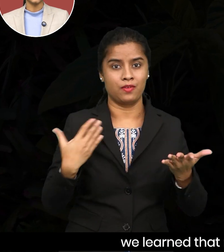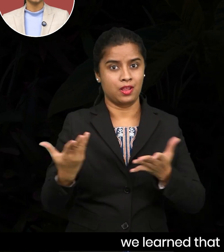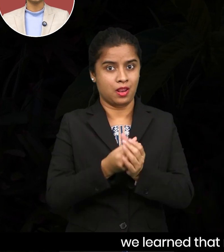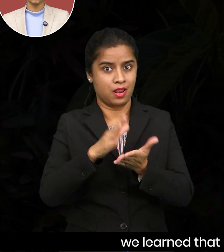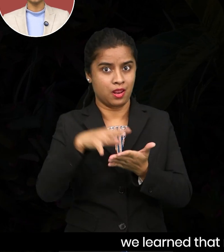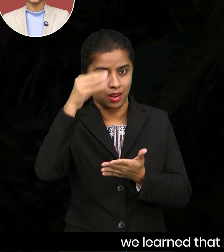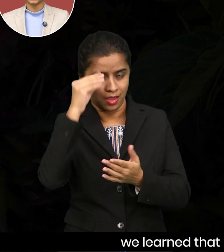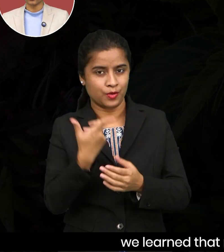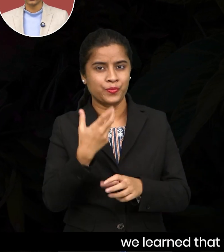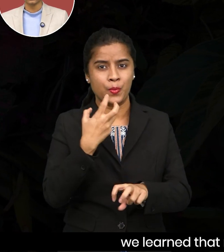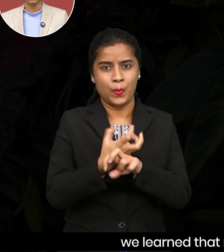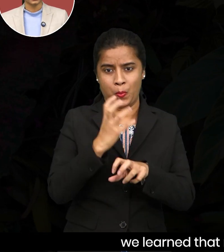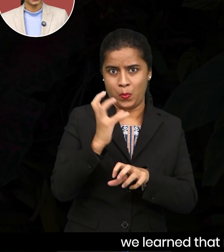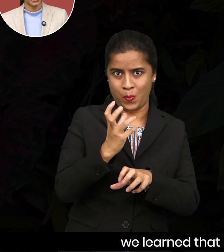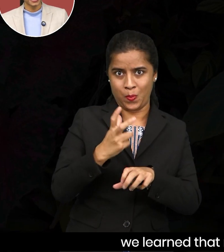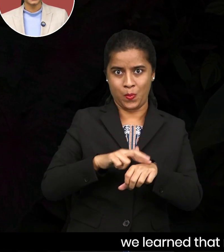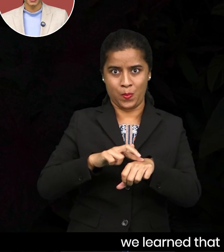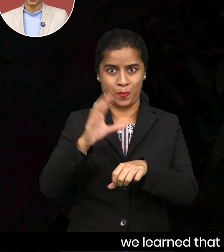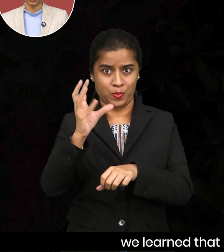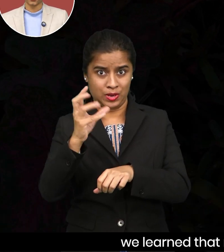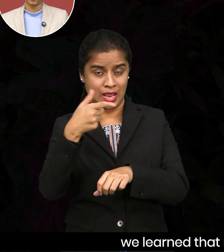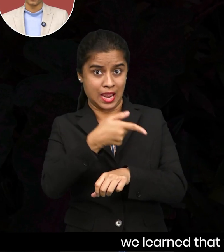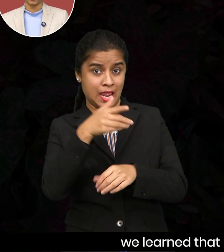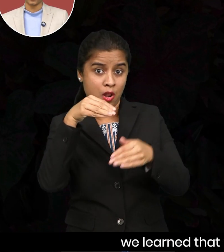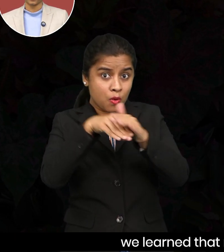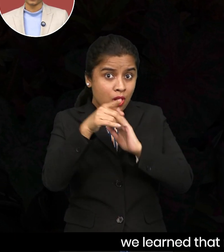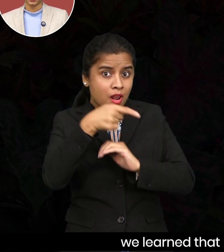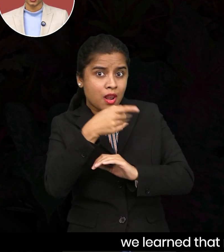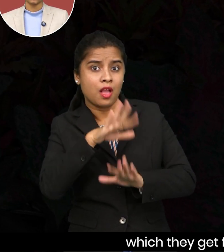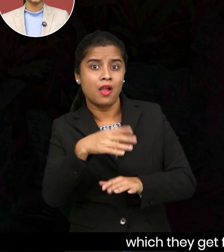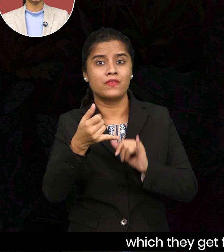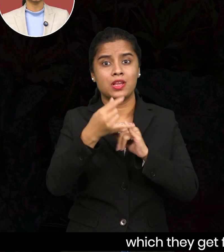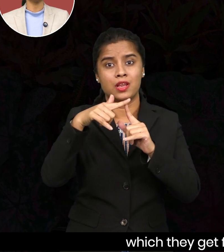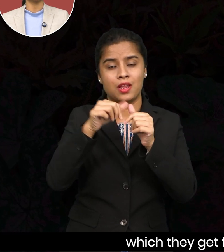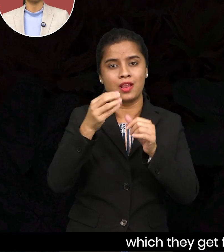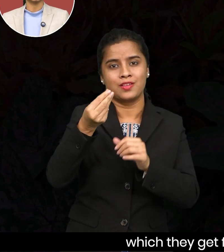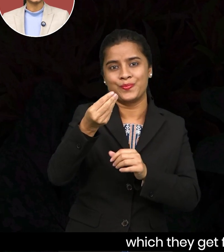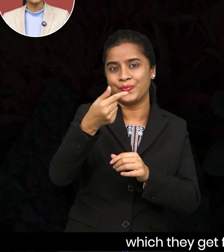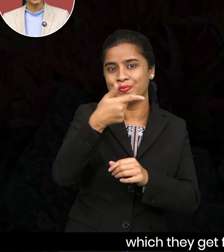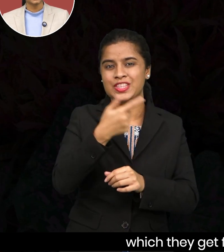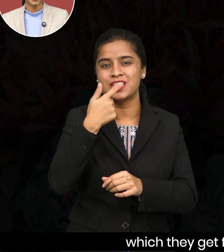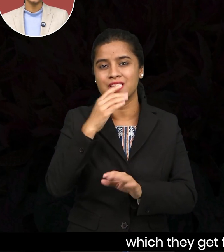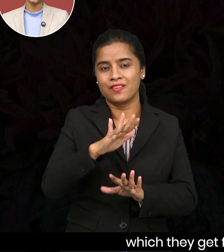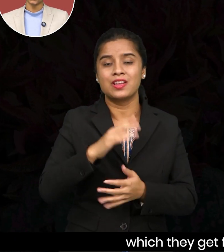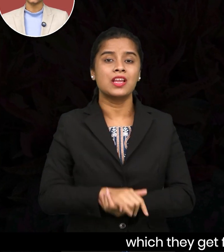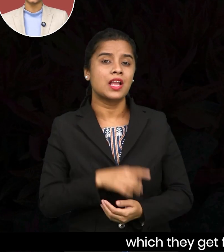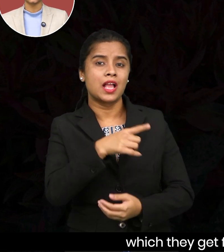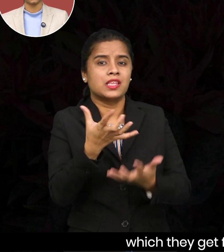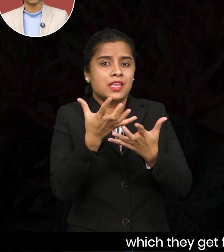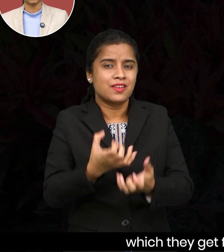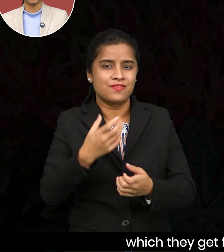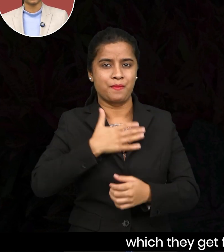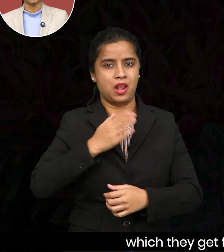learned that raw potatoes contain starch, which they get from their leaves and